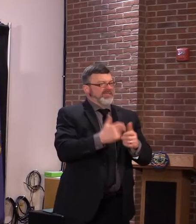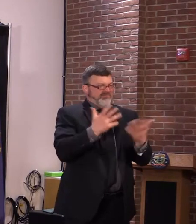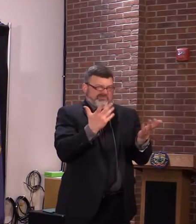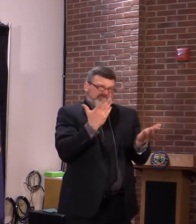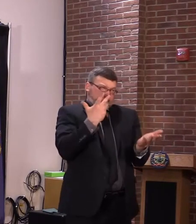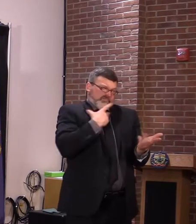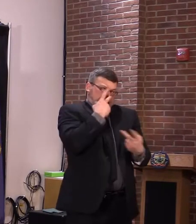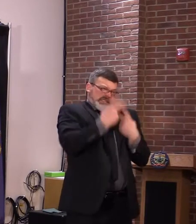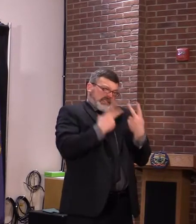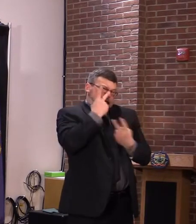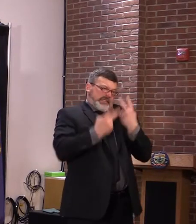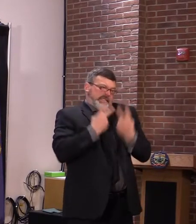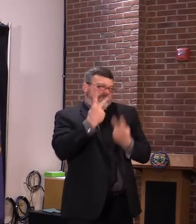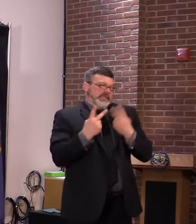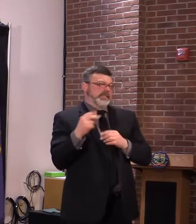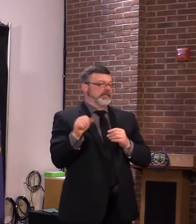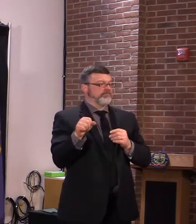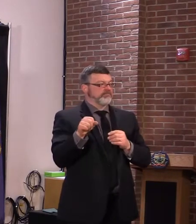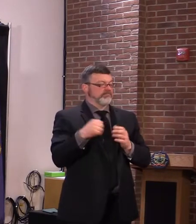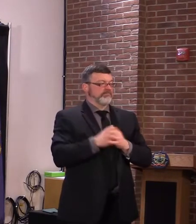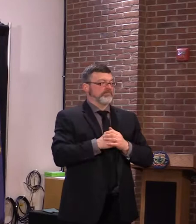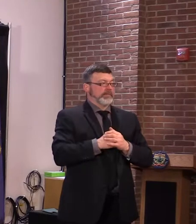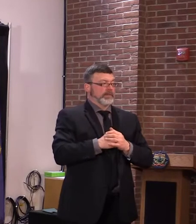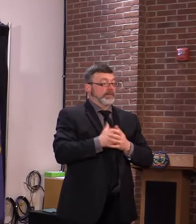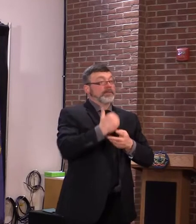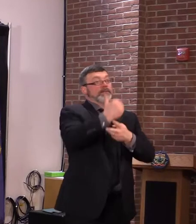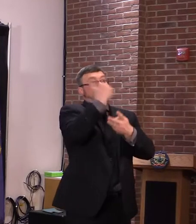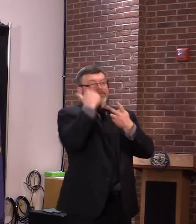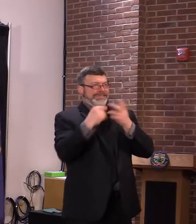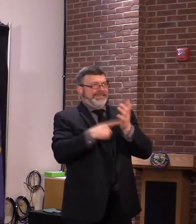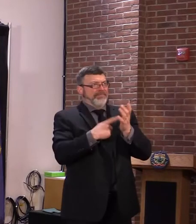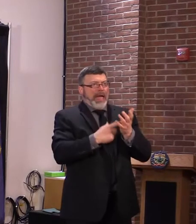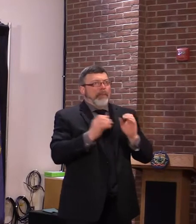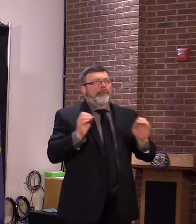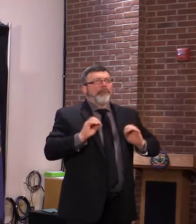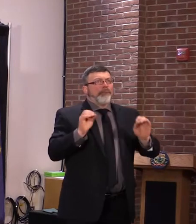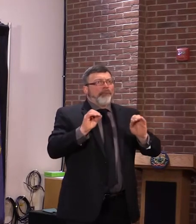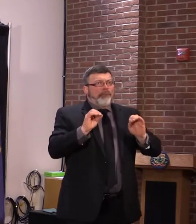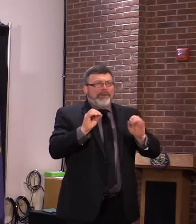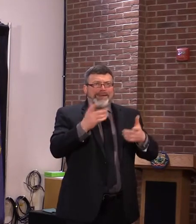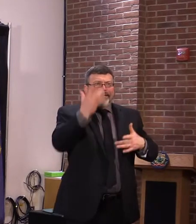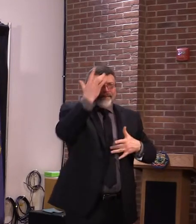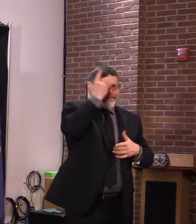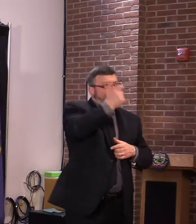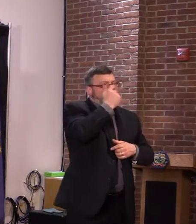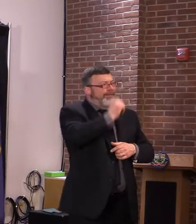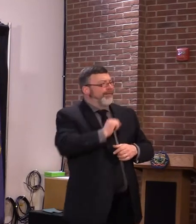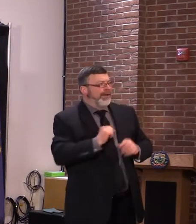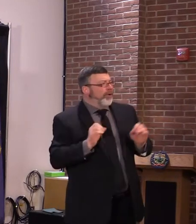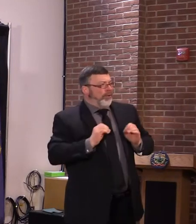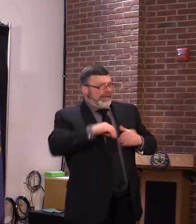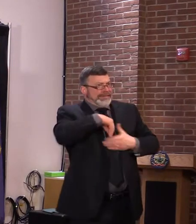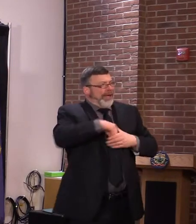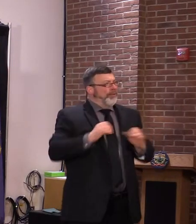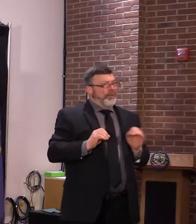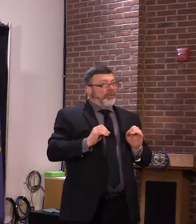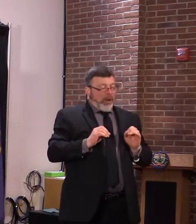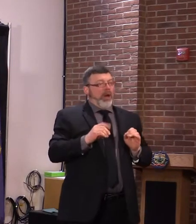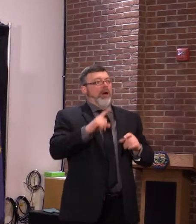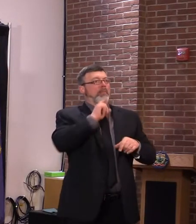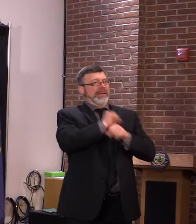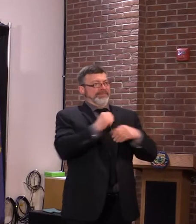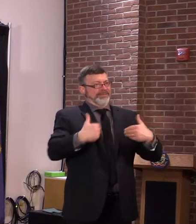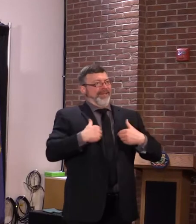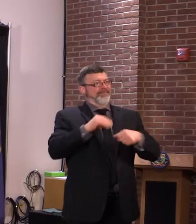are asymptomatic or mild cases, which often means many people never seek testing. Mild cases that